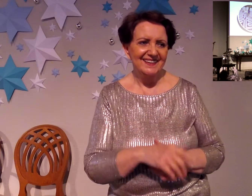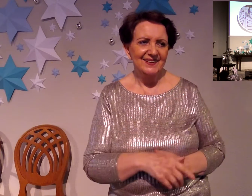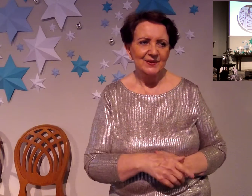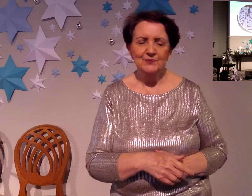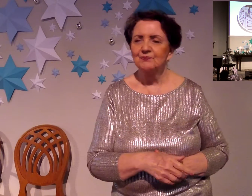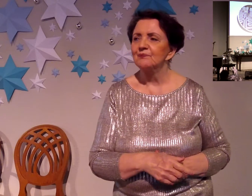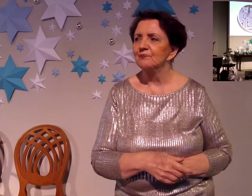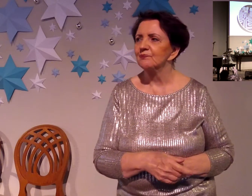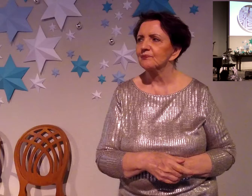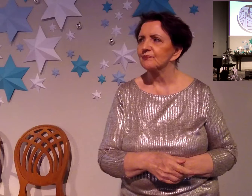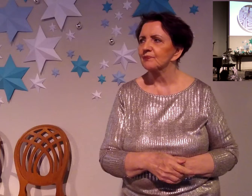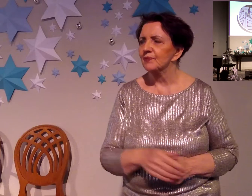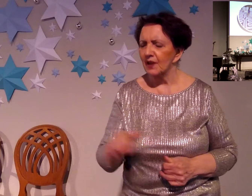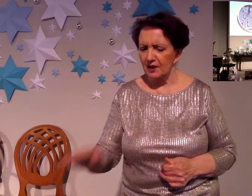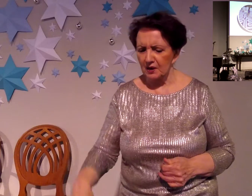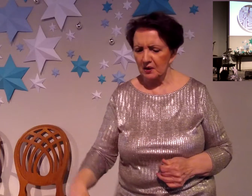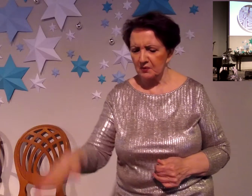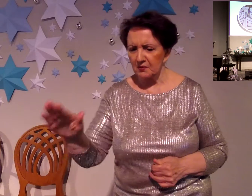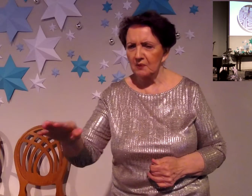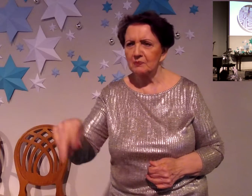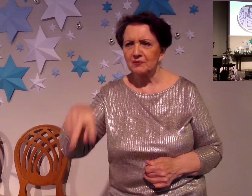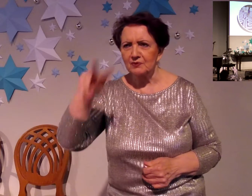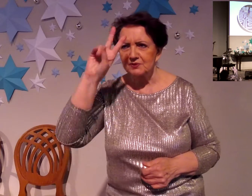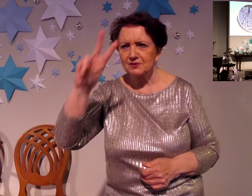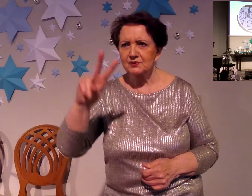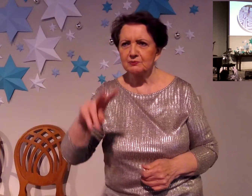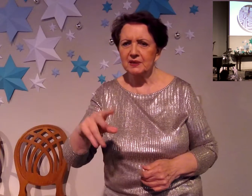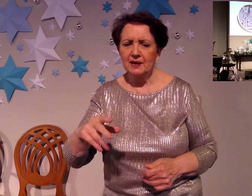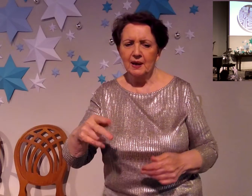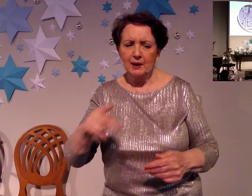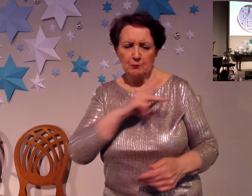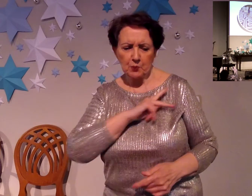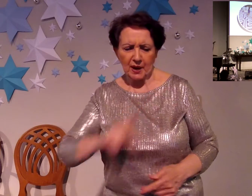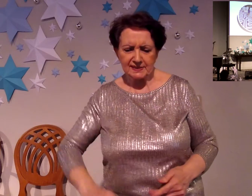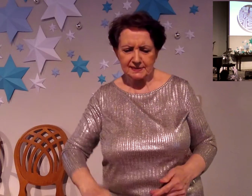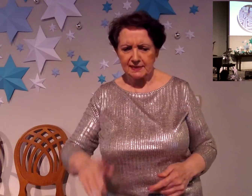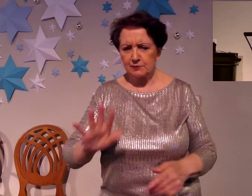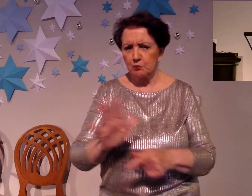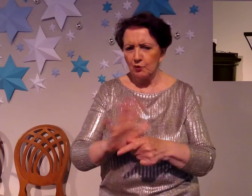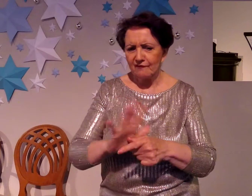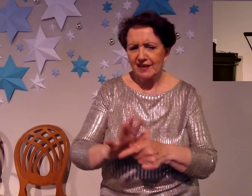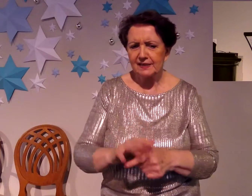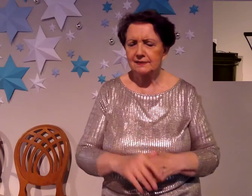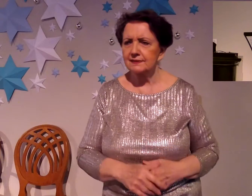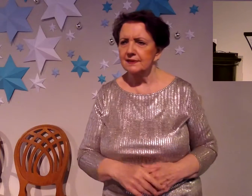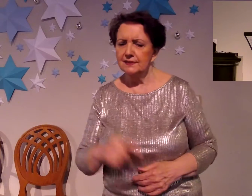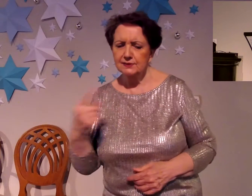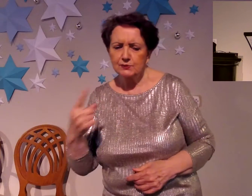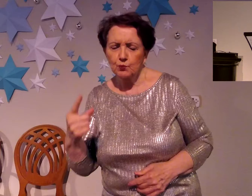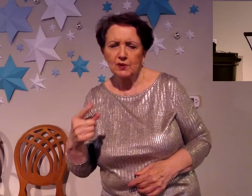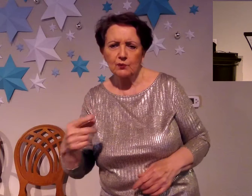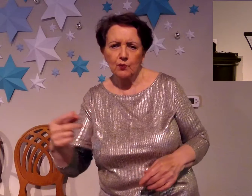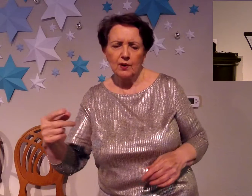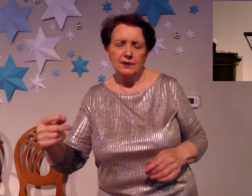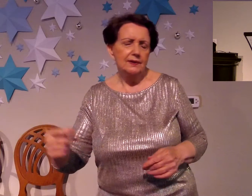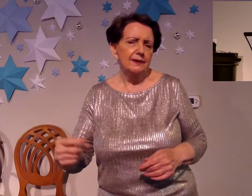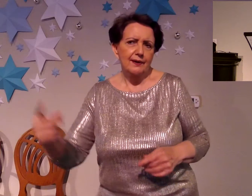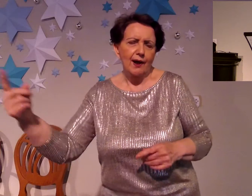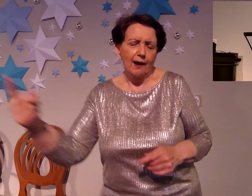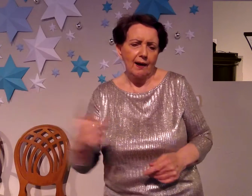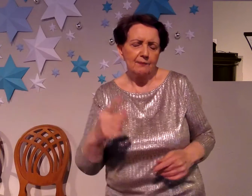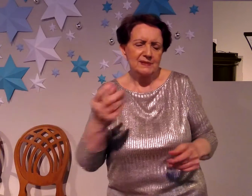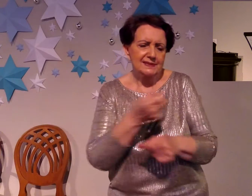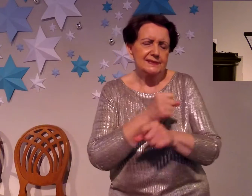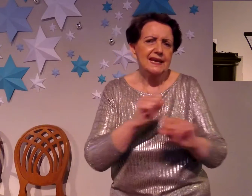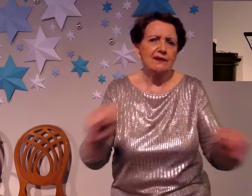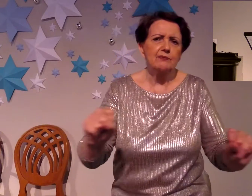And I grew up on all those stupid, princess movies. Somebody was going to come along and save me, and I'd have love forever and